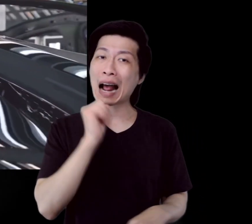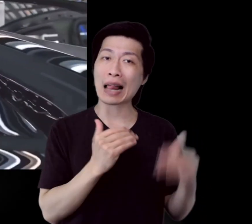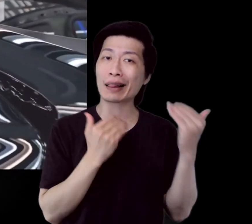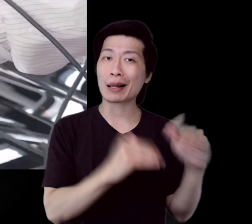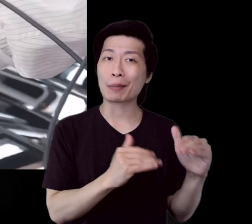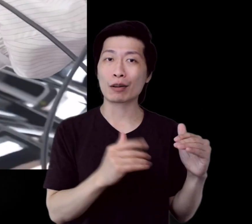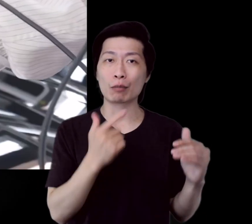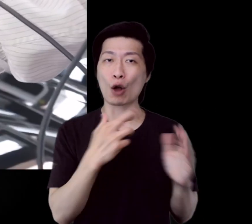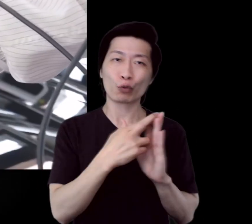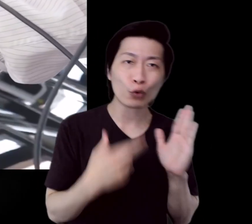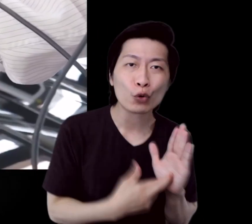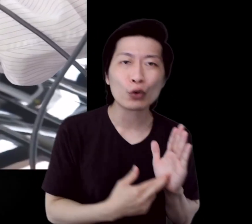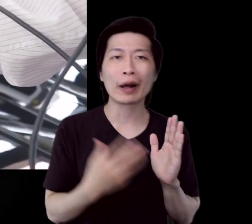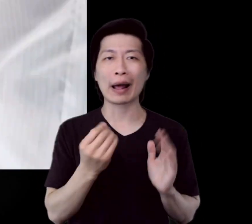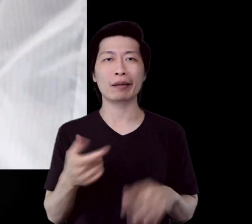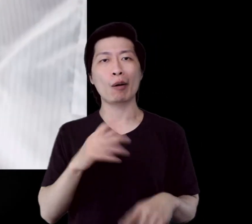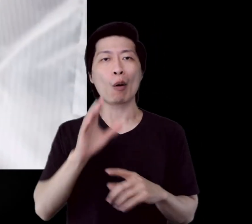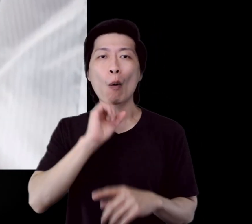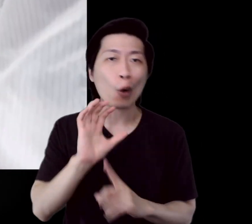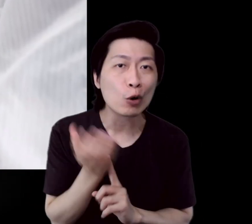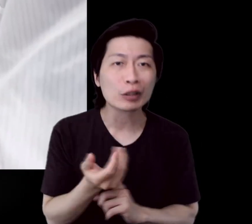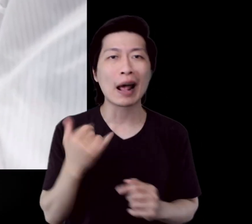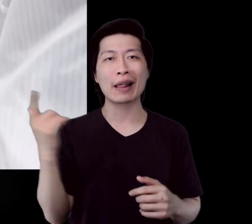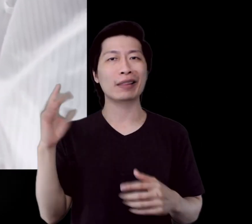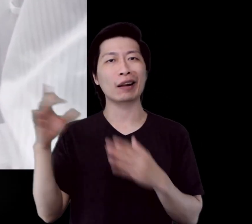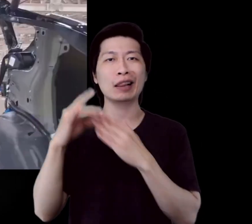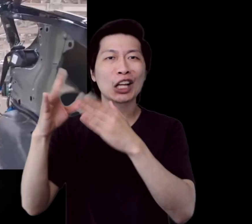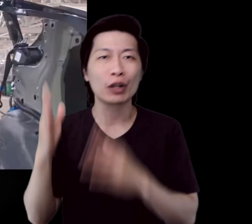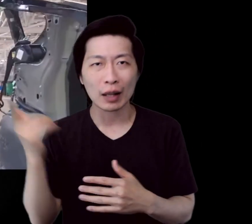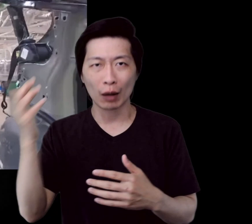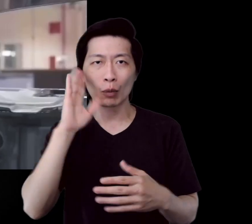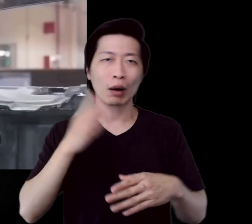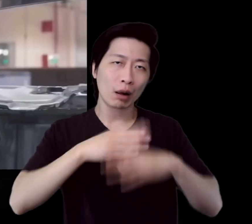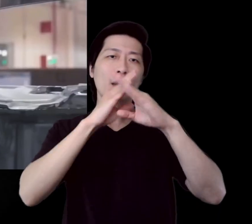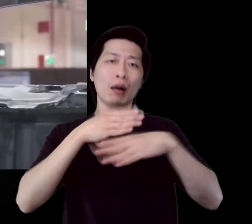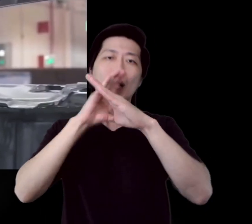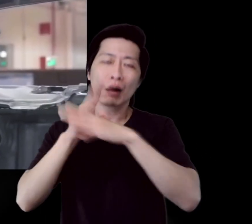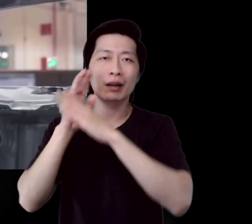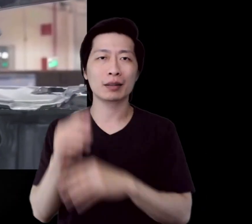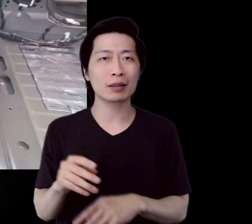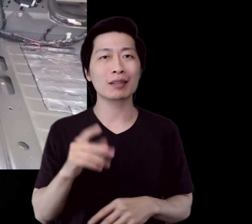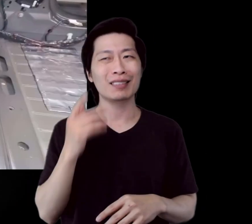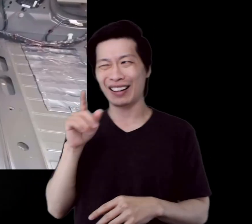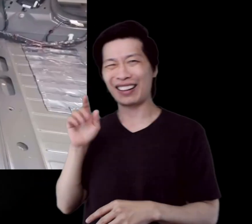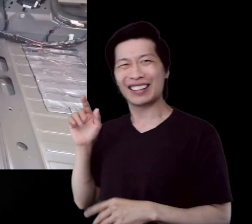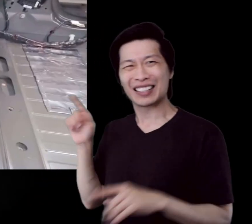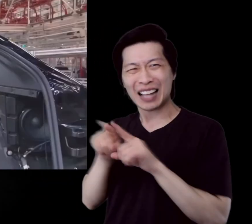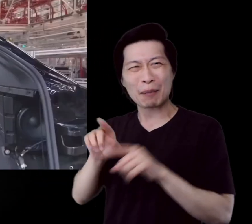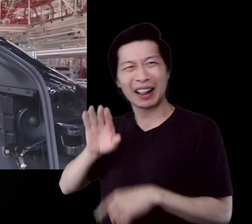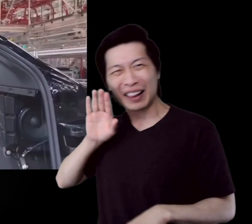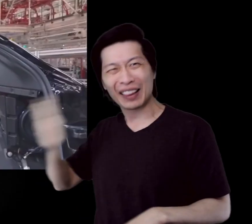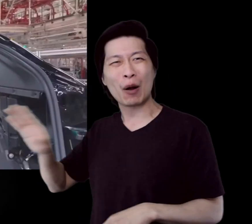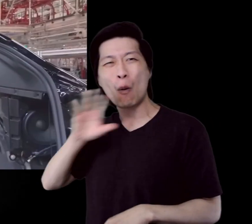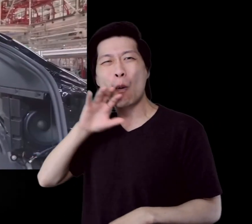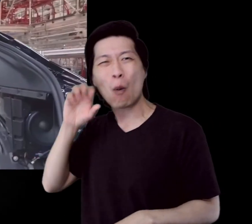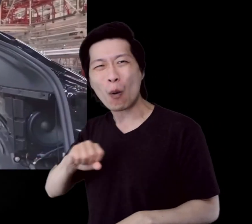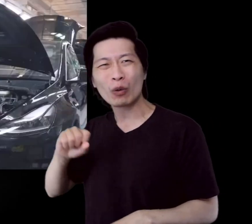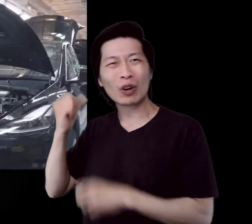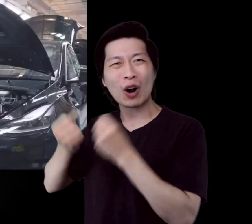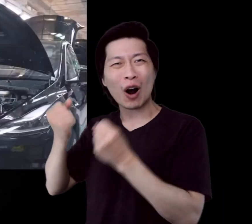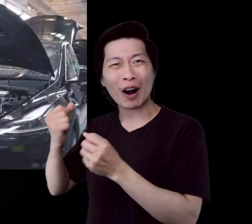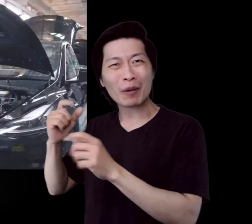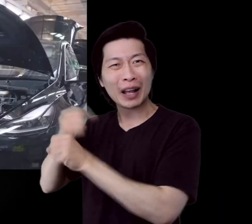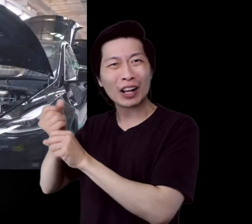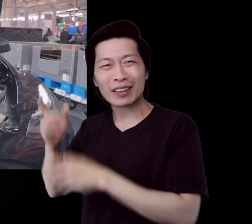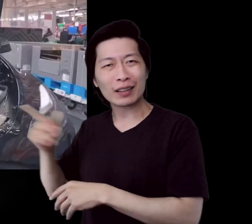because they are not limited by rules and culture and leaders that get in the way, but every old legacy automakers are drowning in